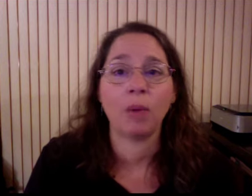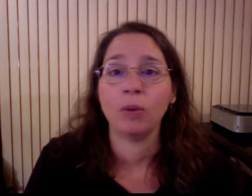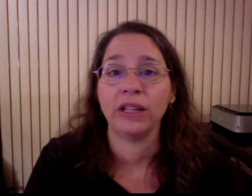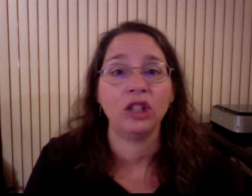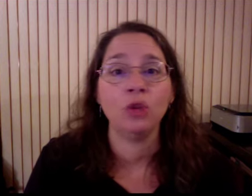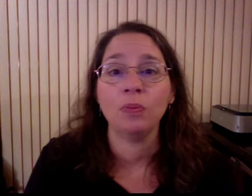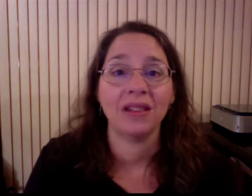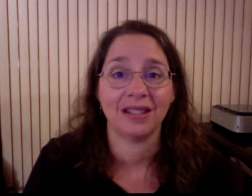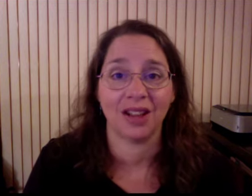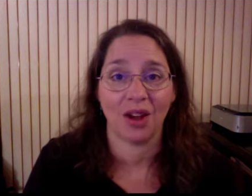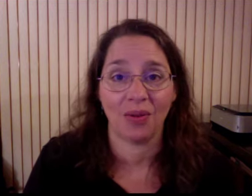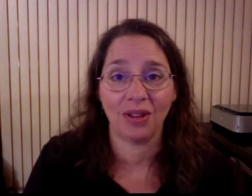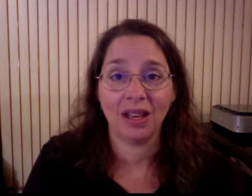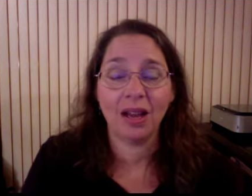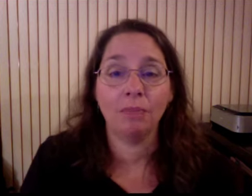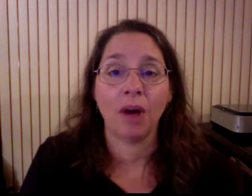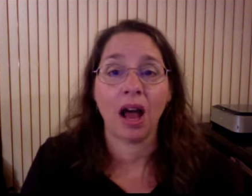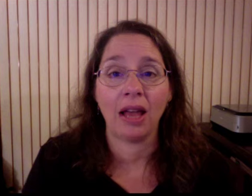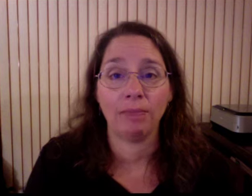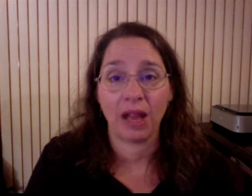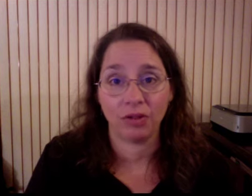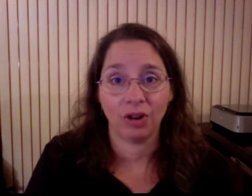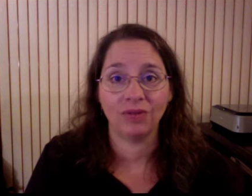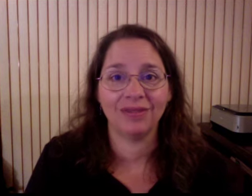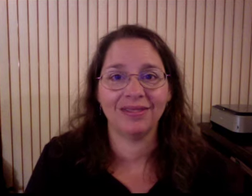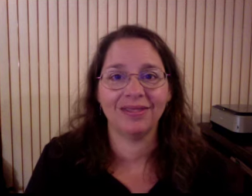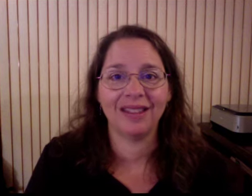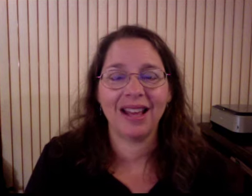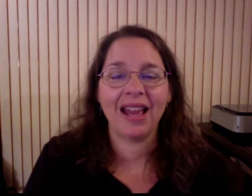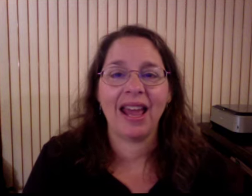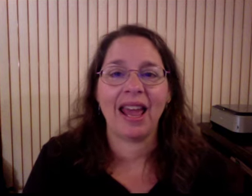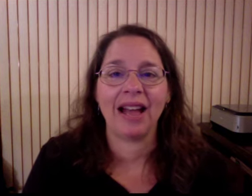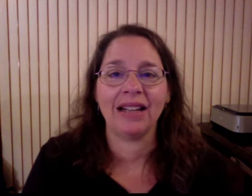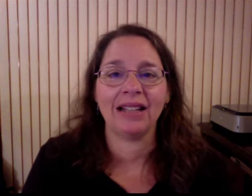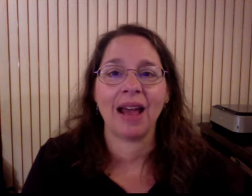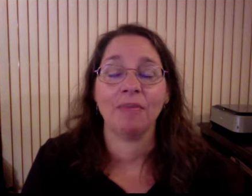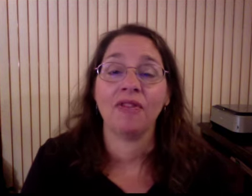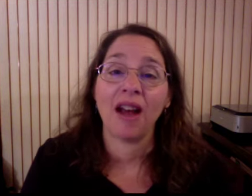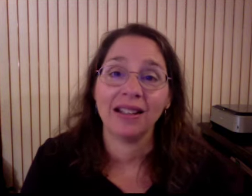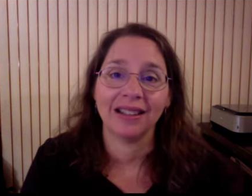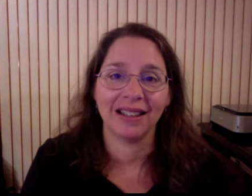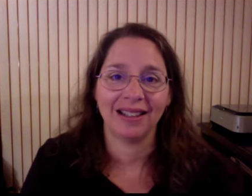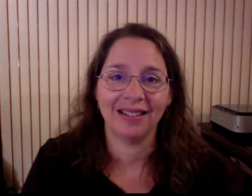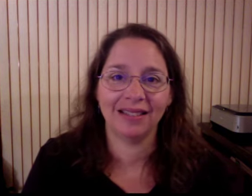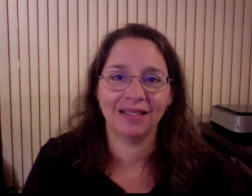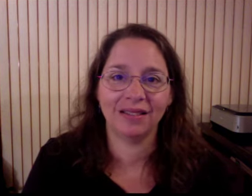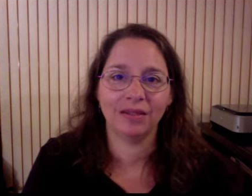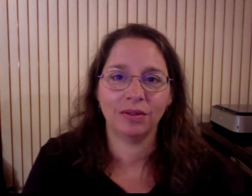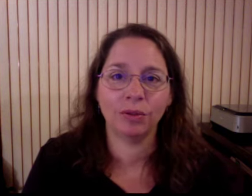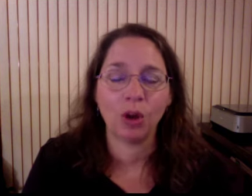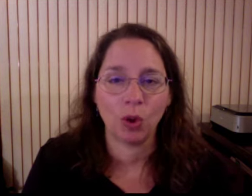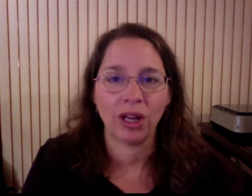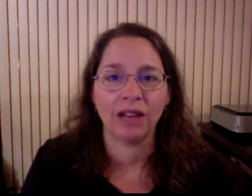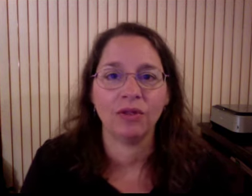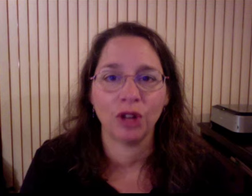probably 2 months ago by Pedro, and I am finally recording it for you.